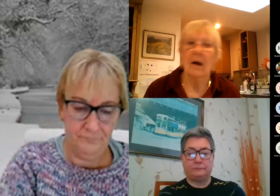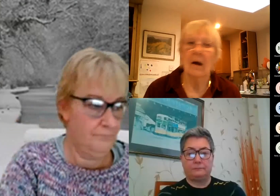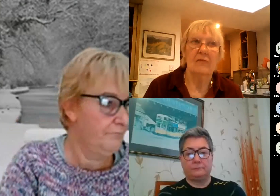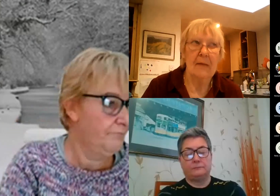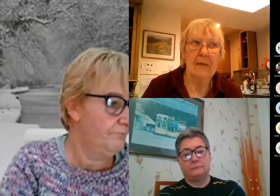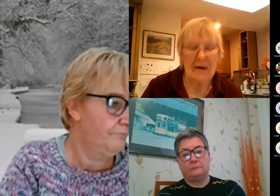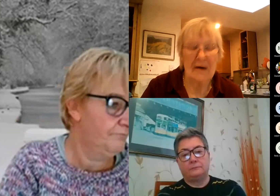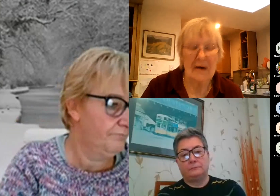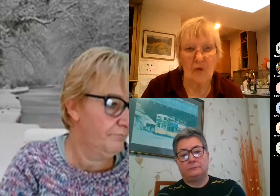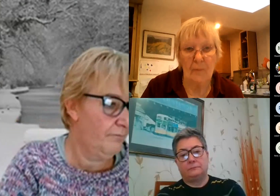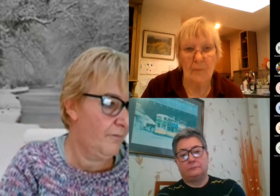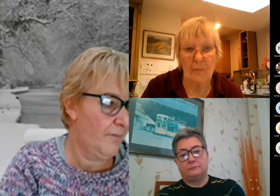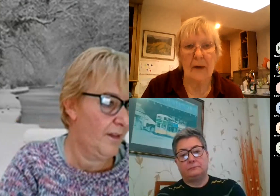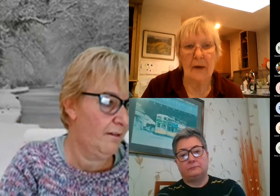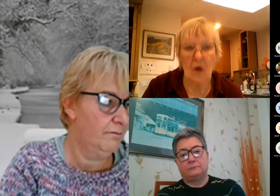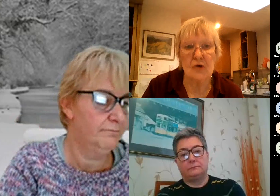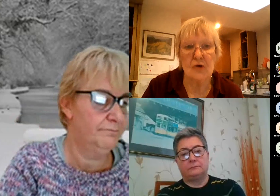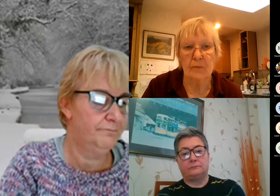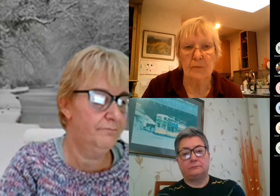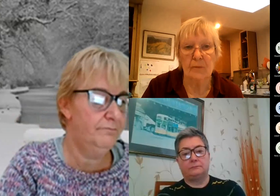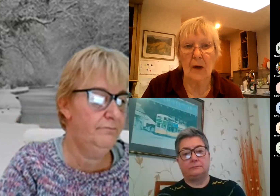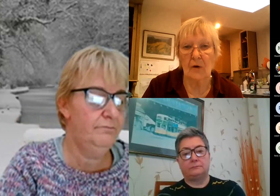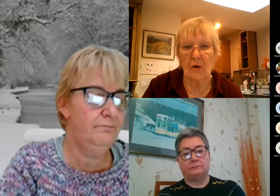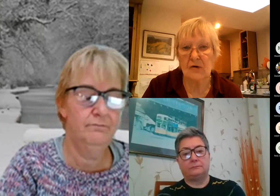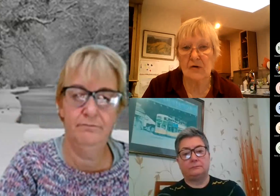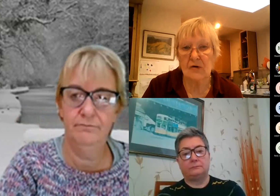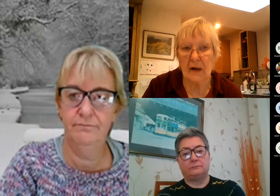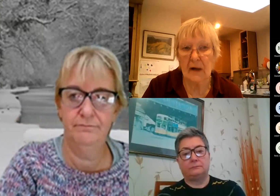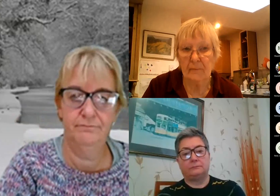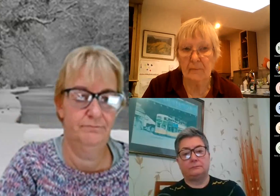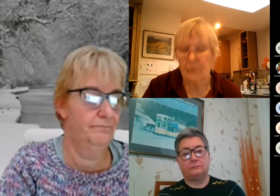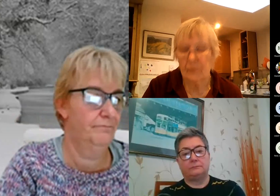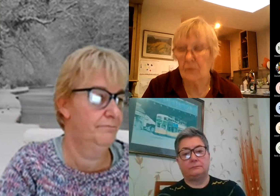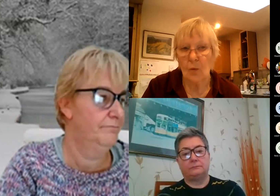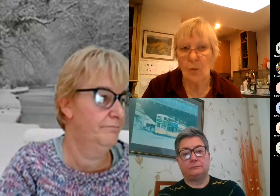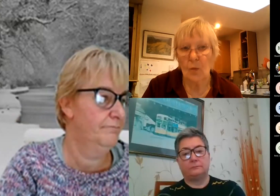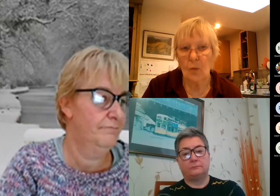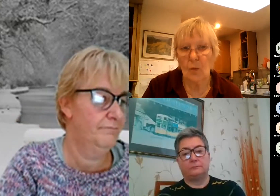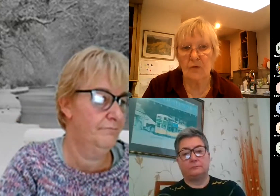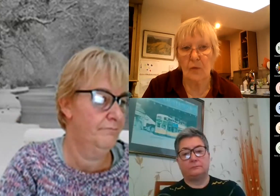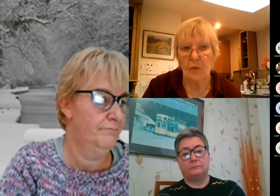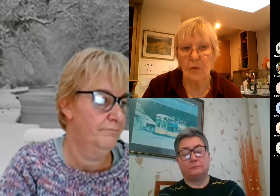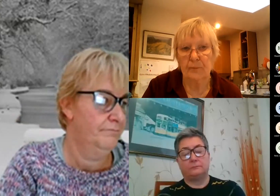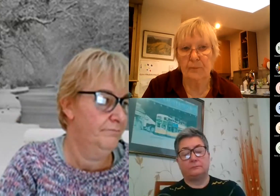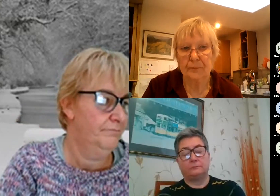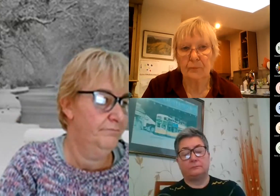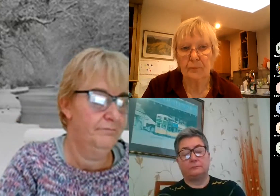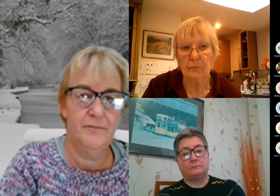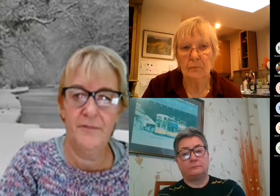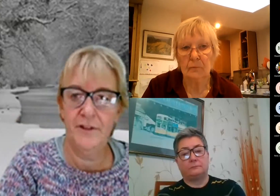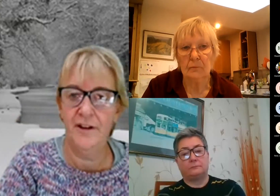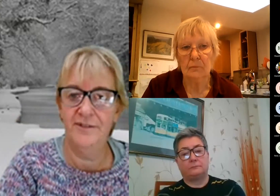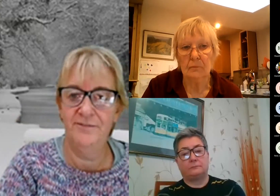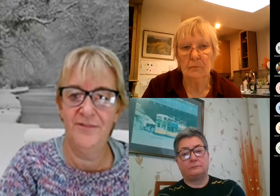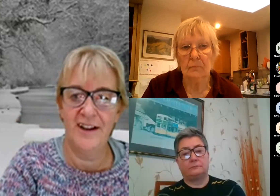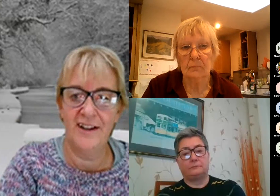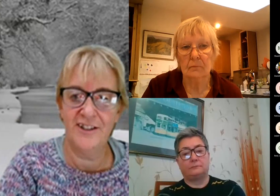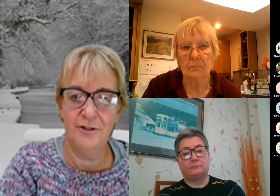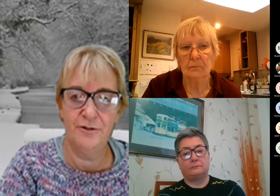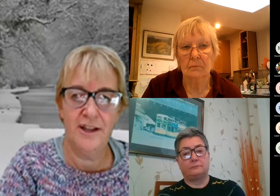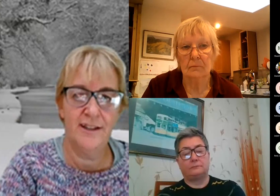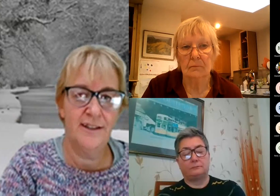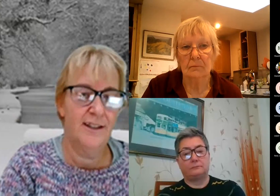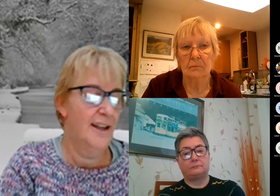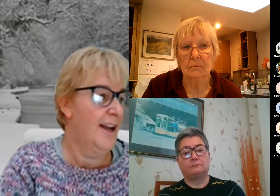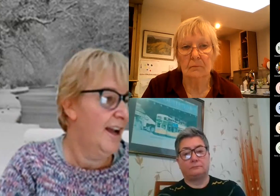to be really battled for and hung on to and constantly worked for. Okay,